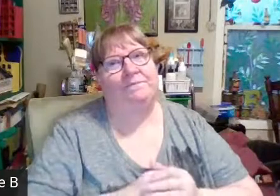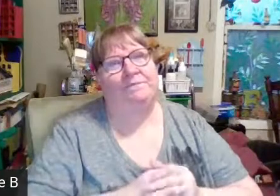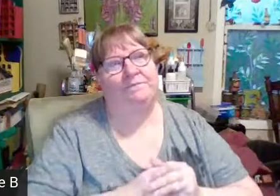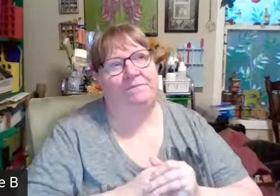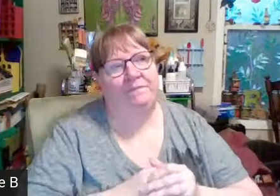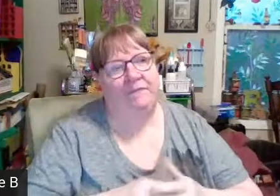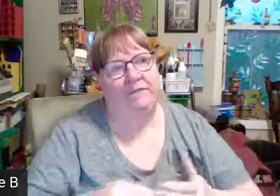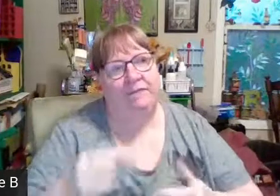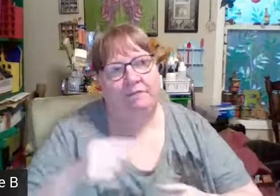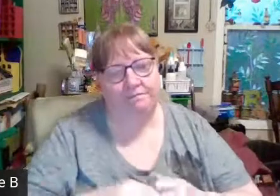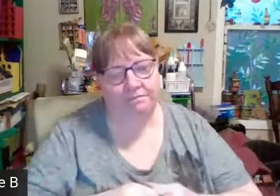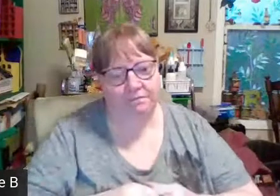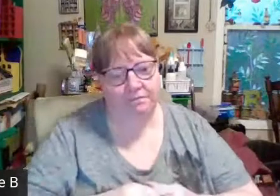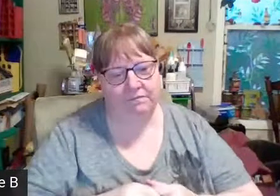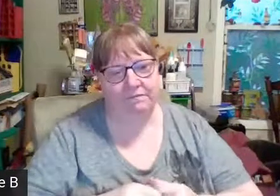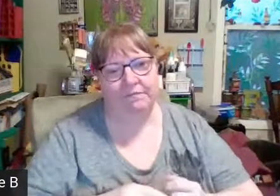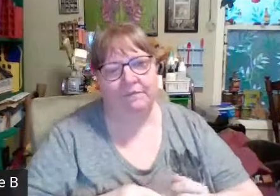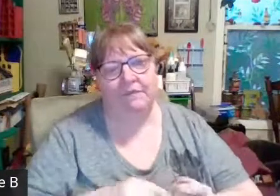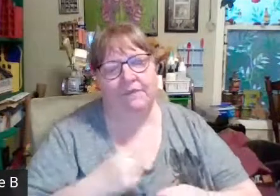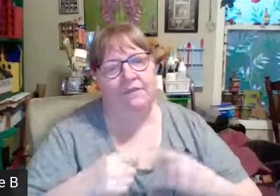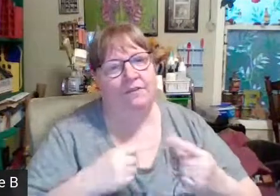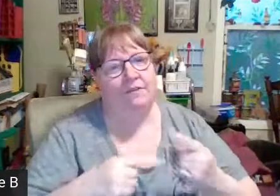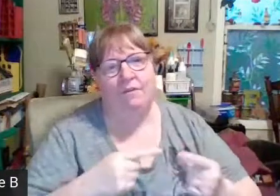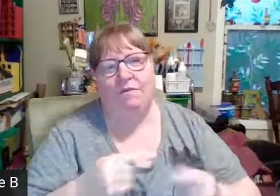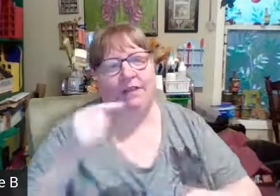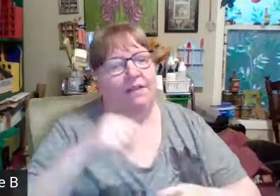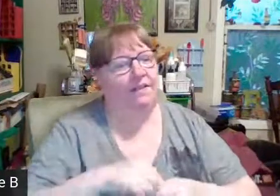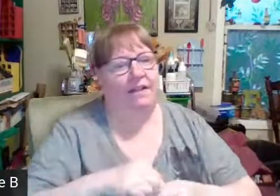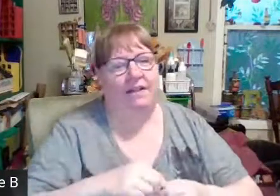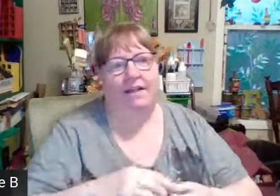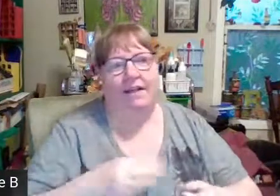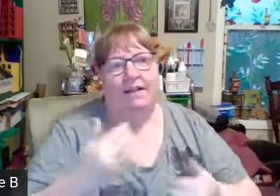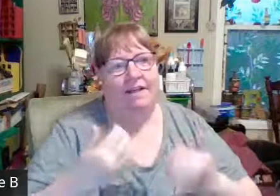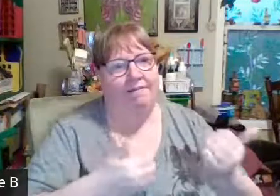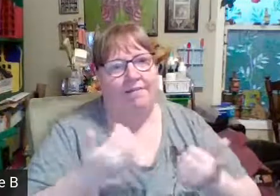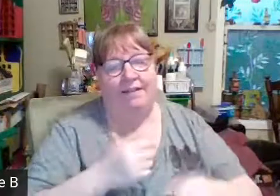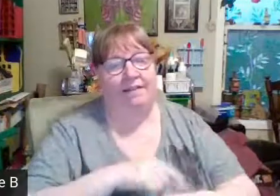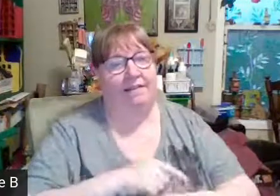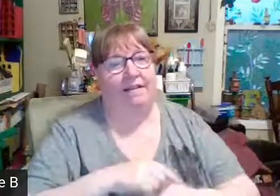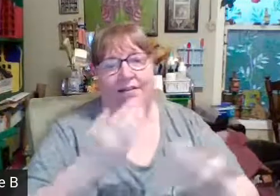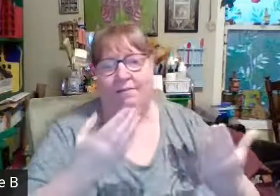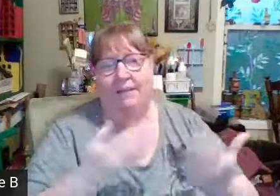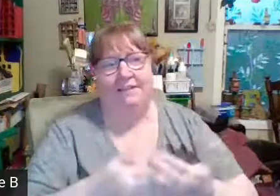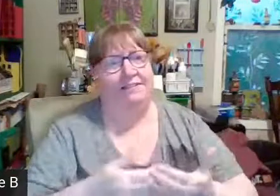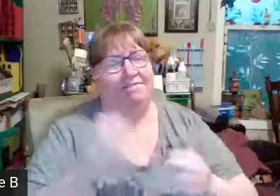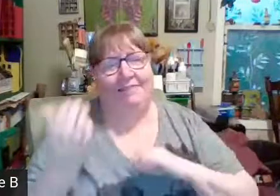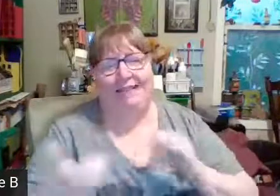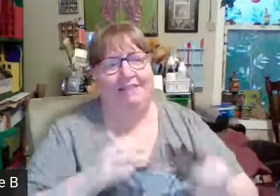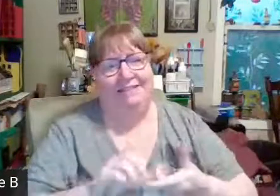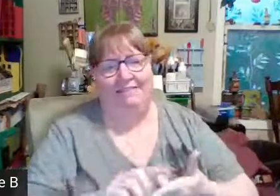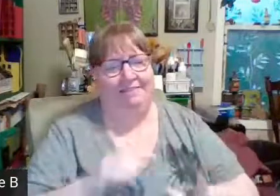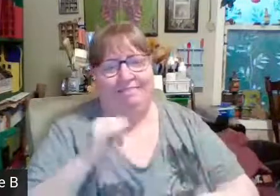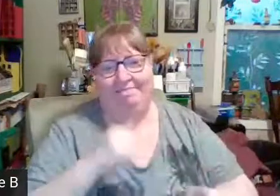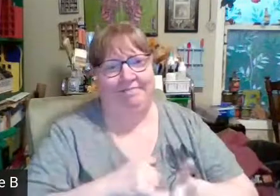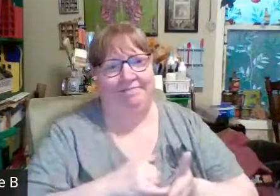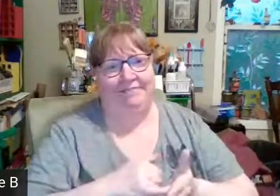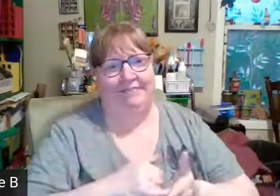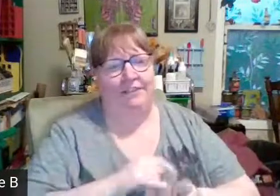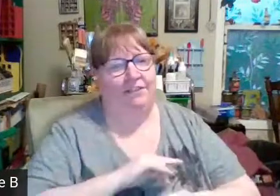in there and add a few things, you know, like I like elephants now, you know, just add that. You don't have to answer all of those questions.